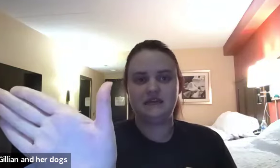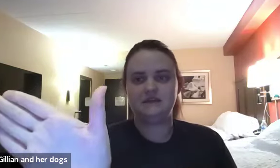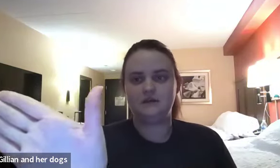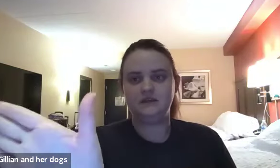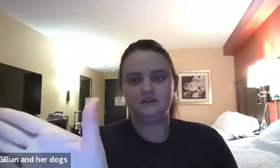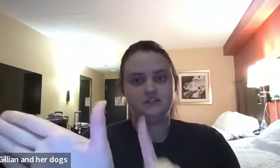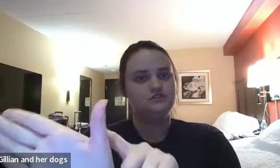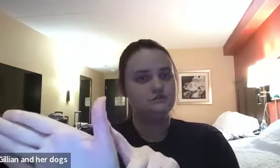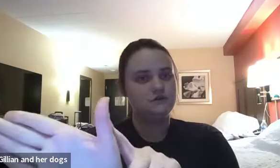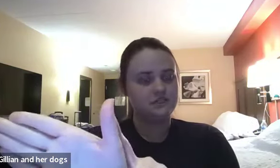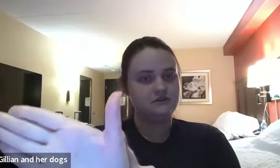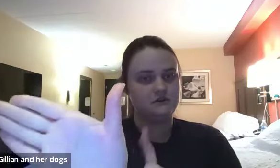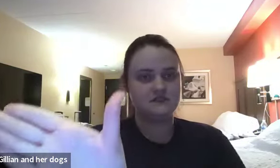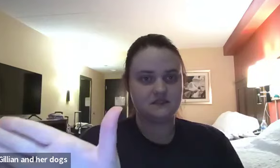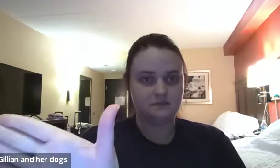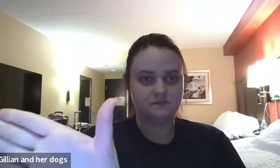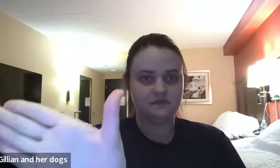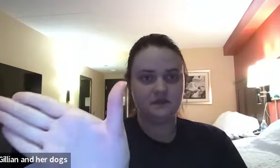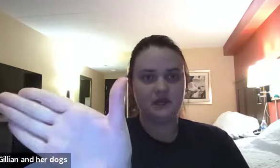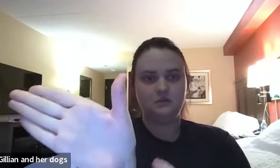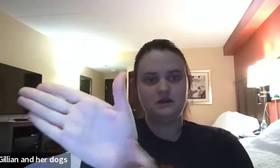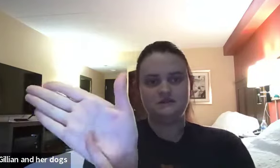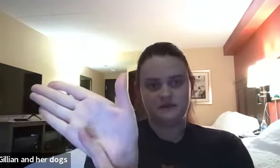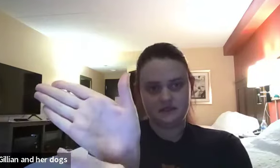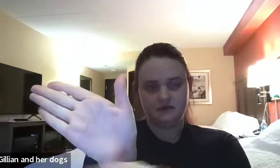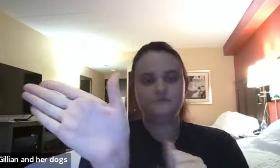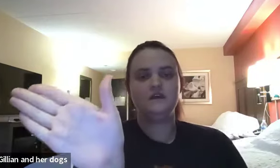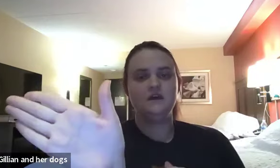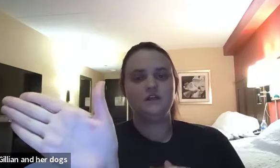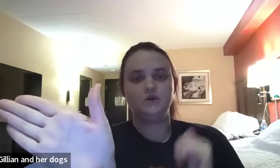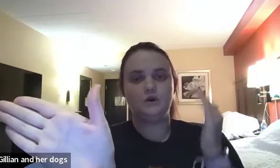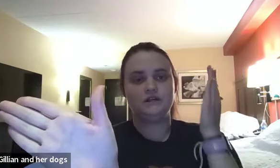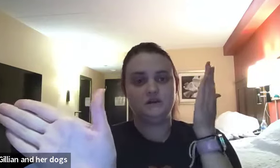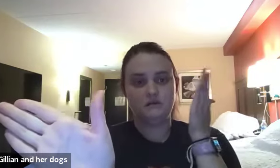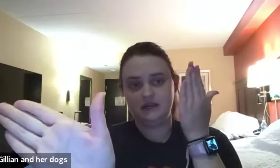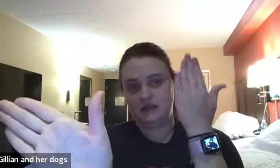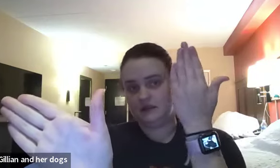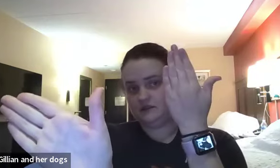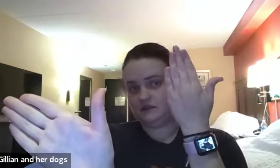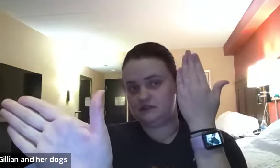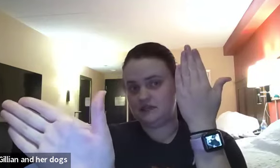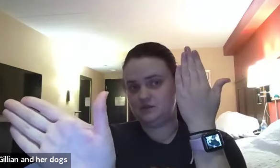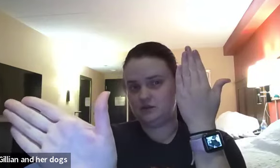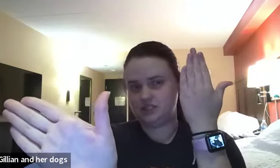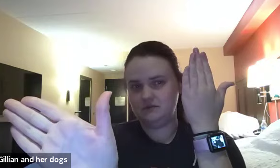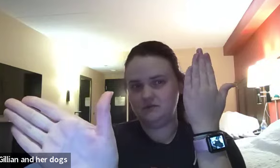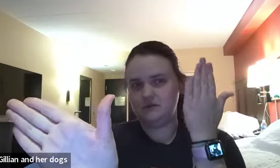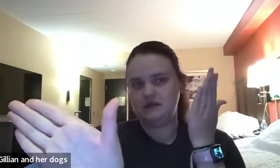hand up like this, and you do wanna make sure your thumb sticks up, and you want it to face out. Your dominant hand, it's got the same sort of shape, is